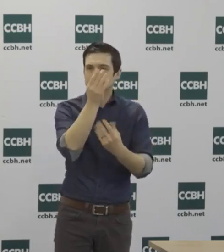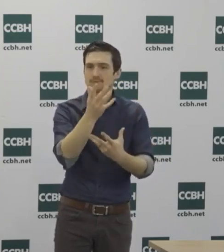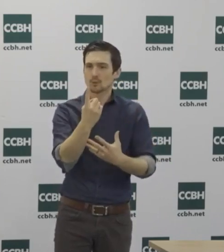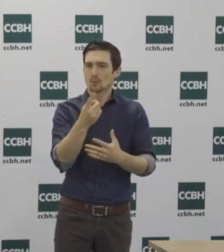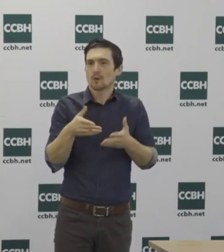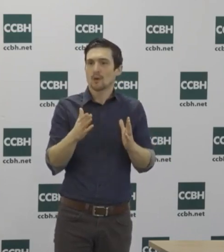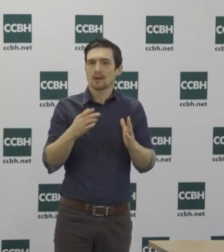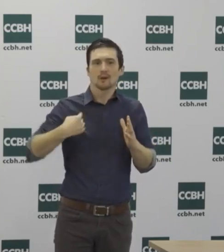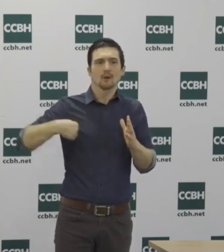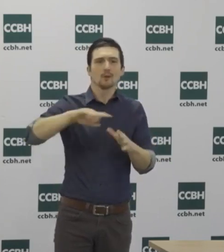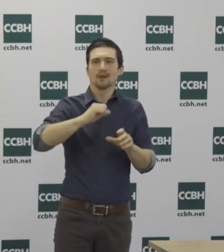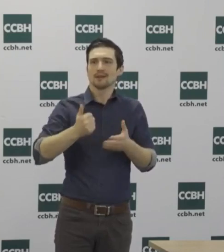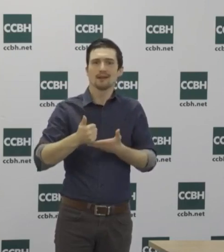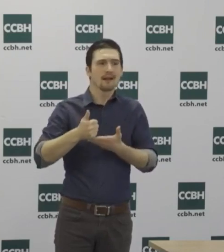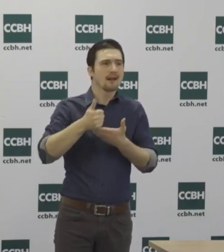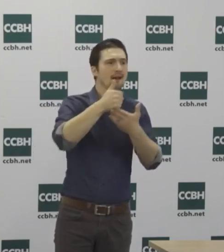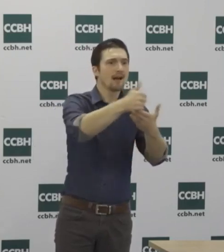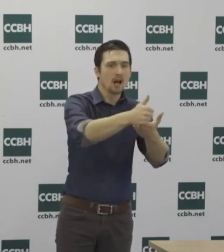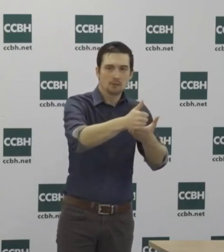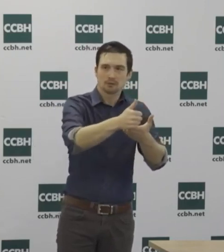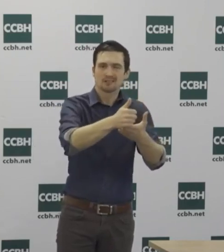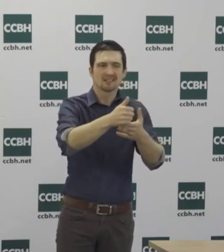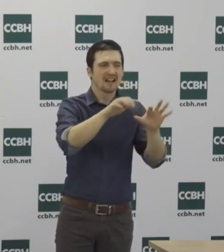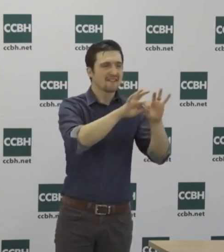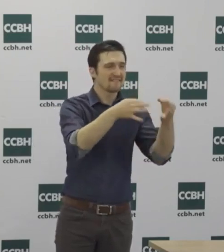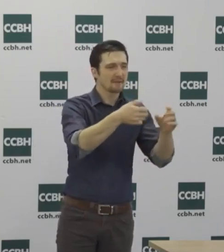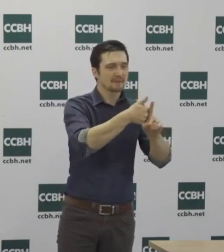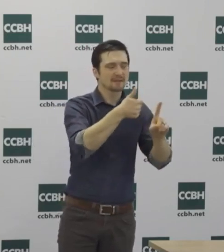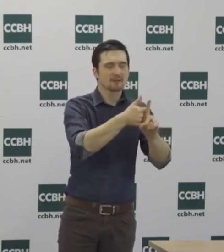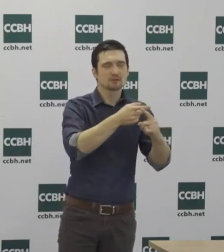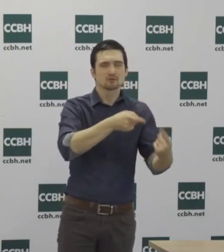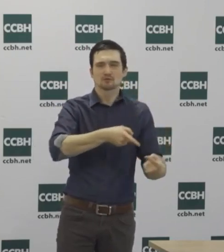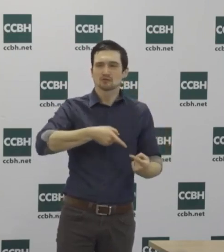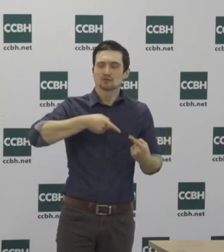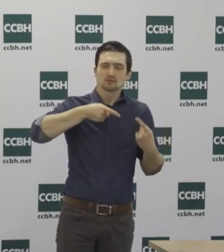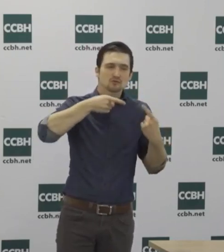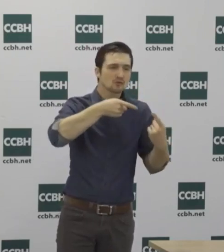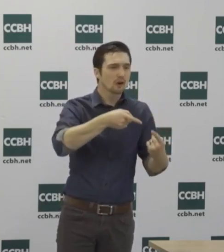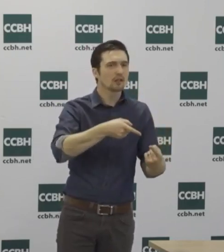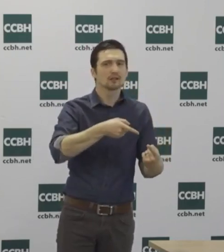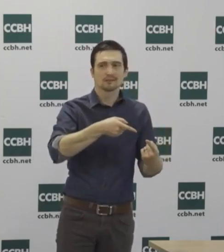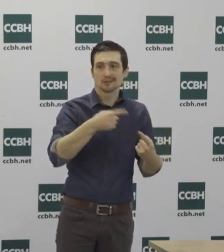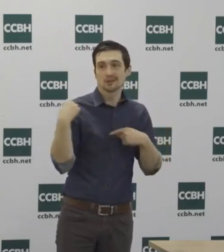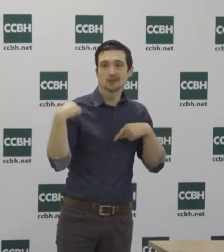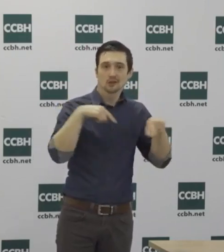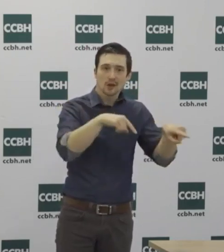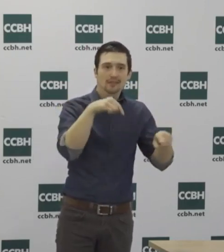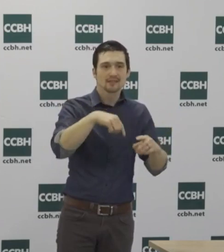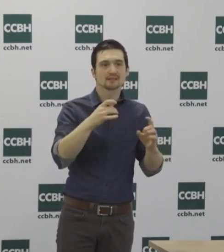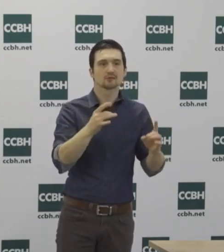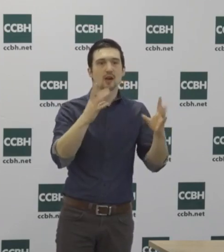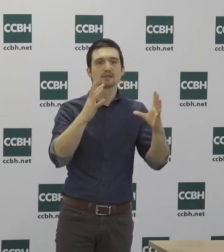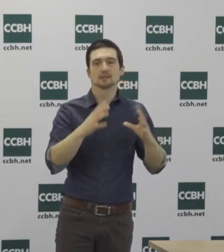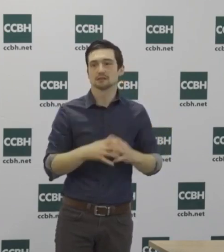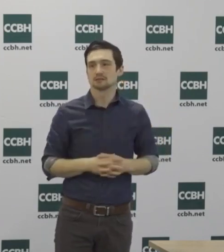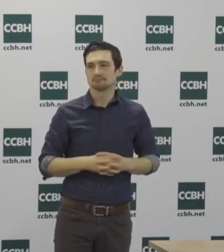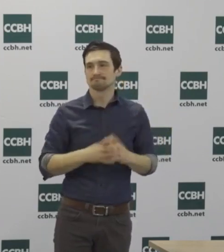any one of us can help some of our hardest hit families and their children to make it through this crisis. Thank you very